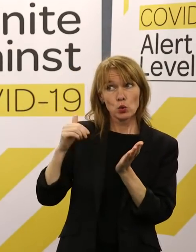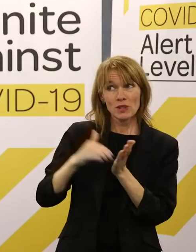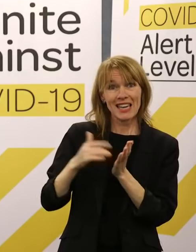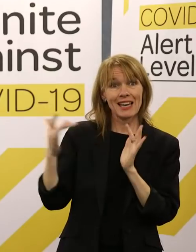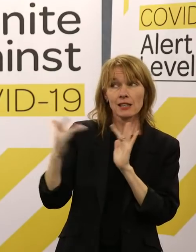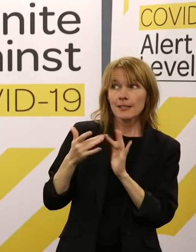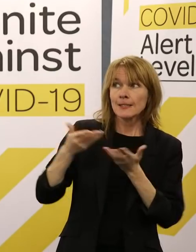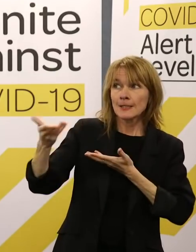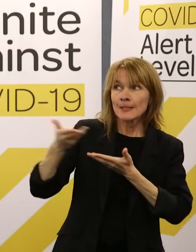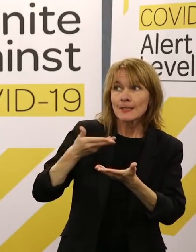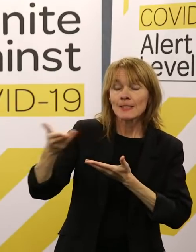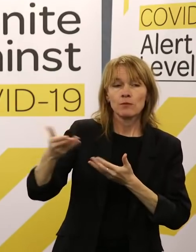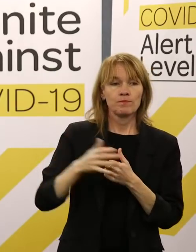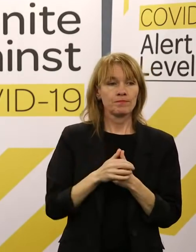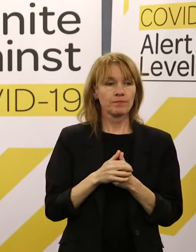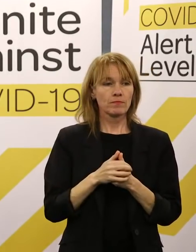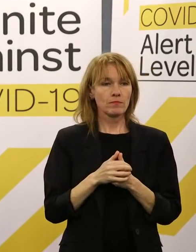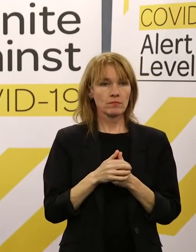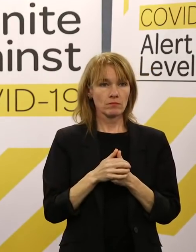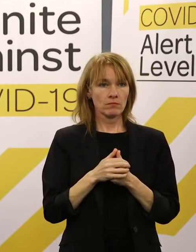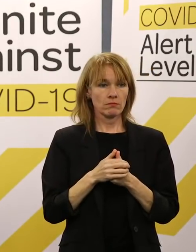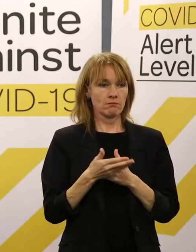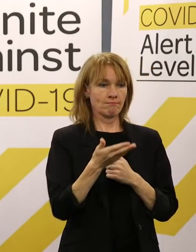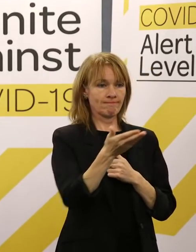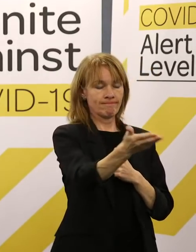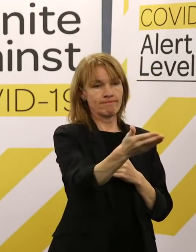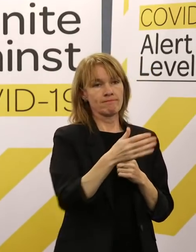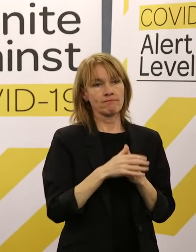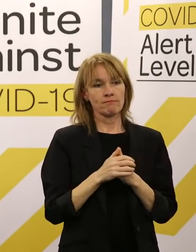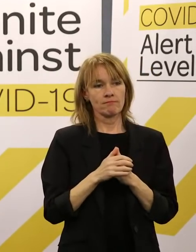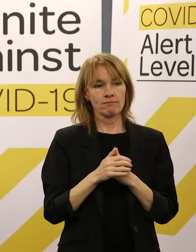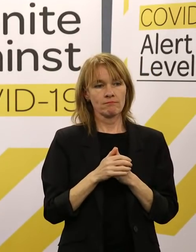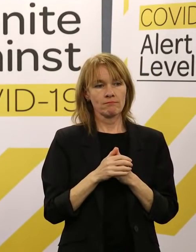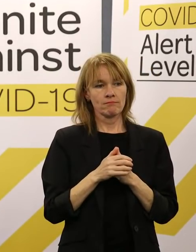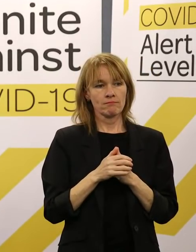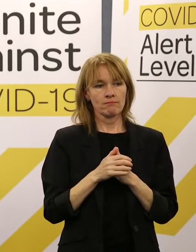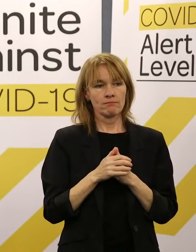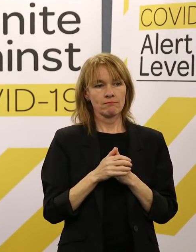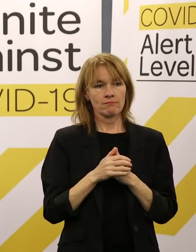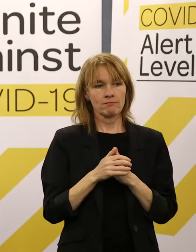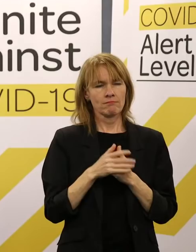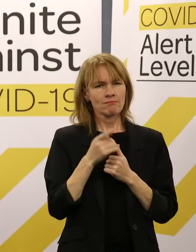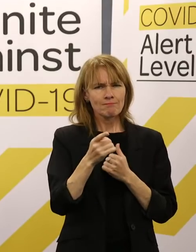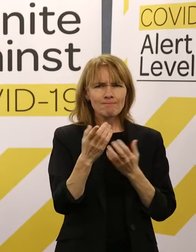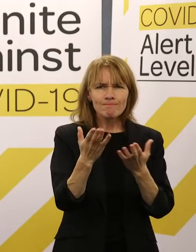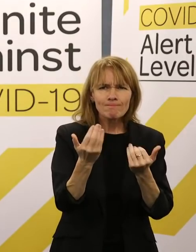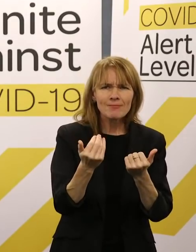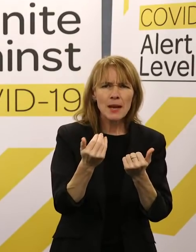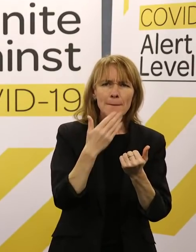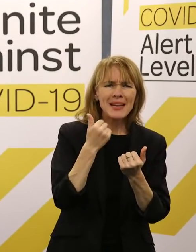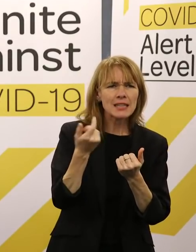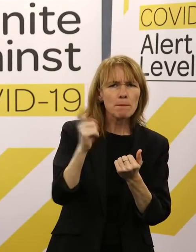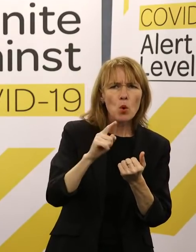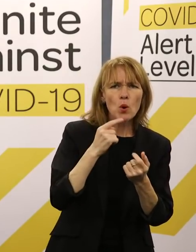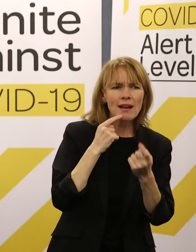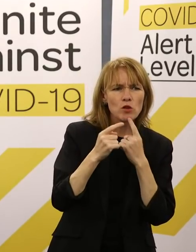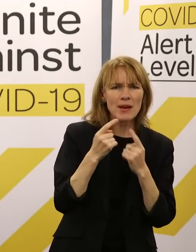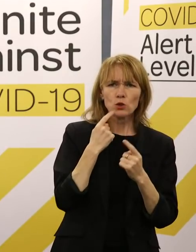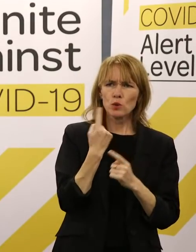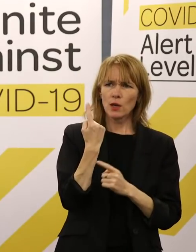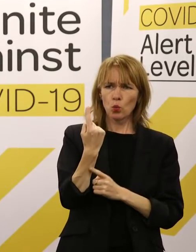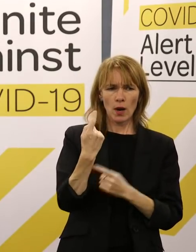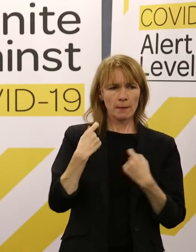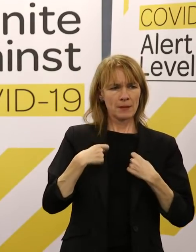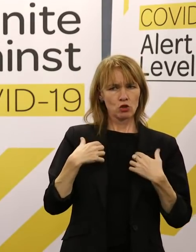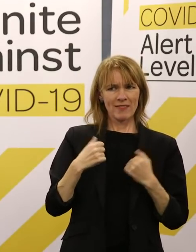that represents all the airlines. Can you give us a bit more detail on what that person you sent to the United States to look at that? When did that happen? What does that